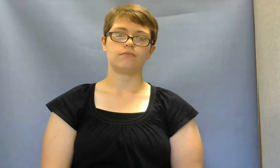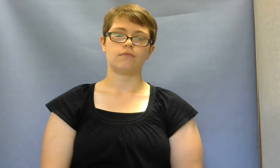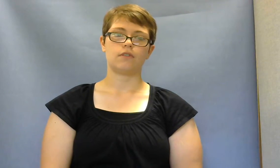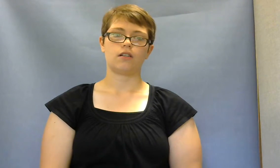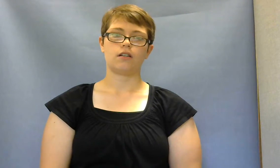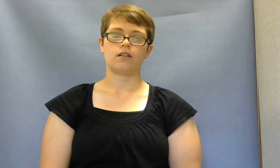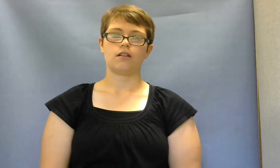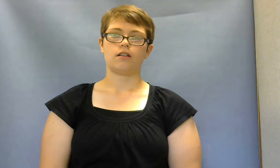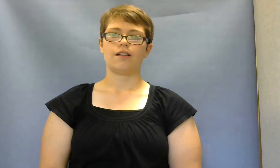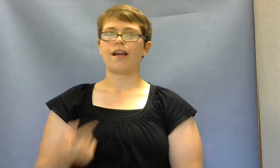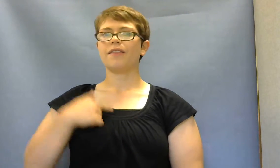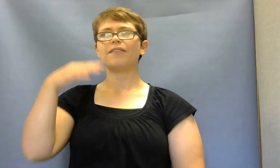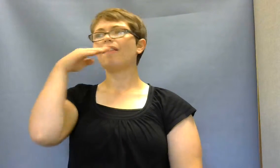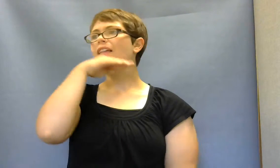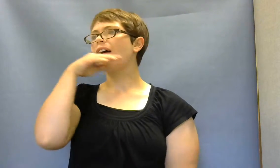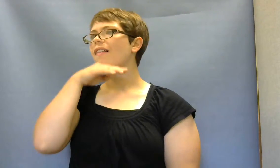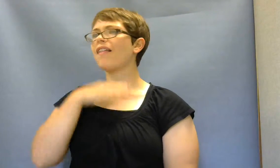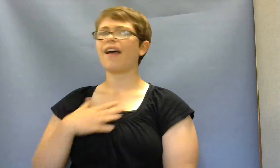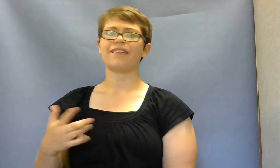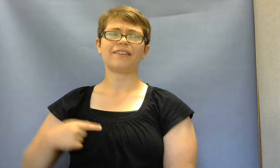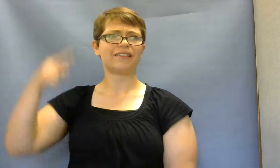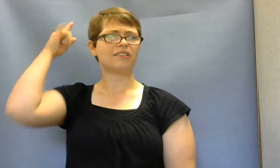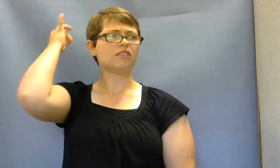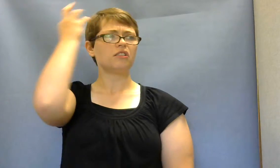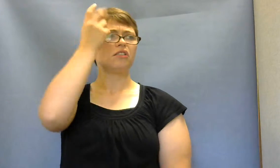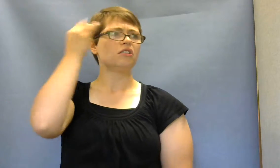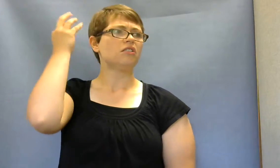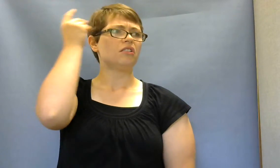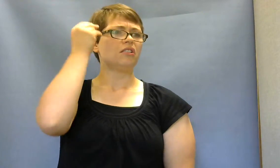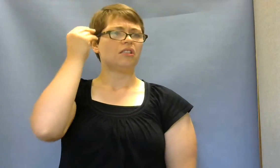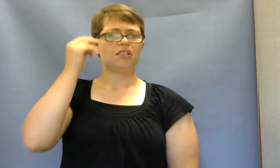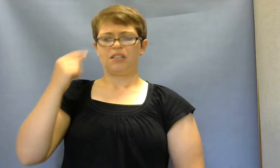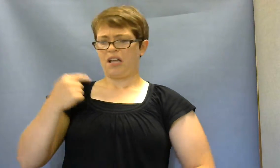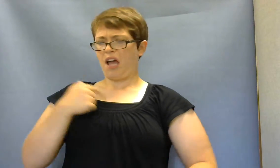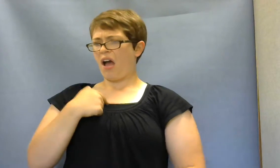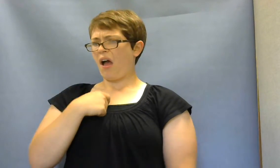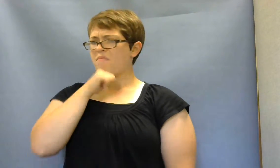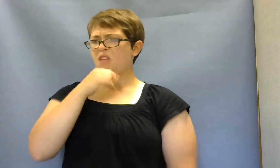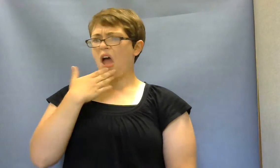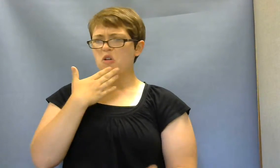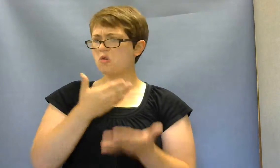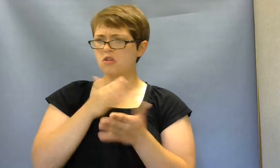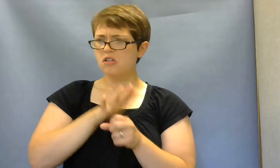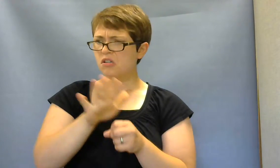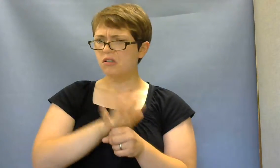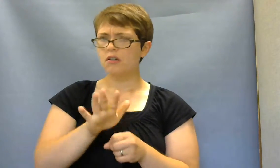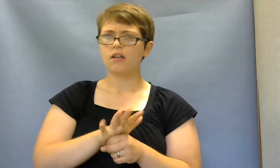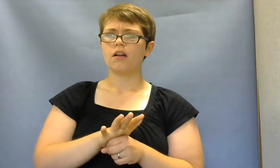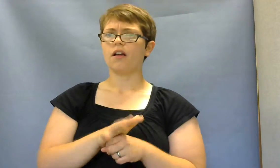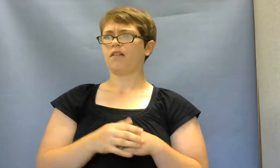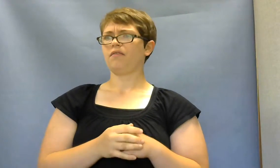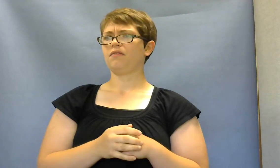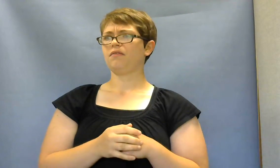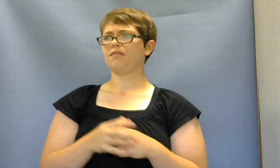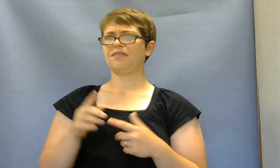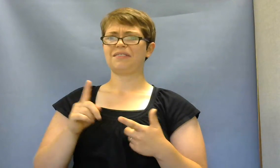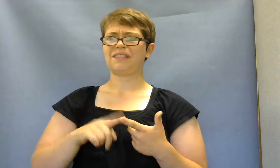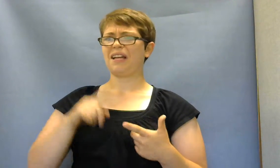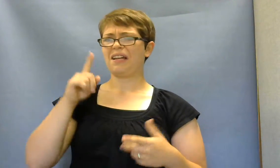Nick, just give up. Nick, you're never going to get a job. You won't get married. You can't even hold your wife's hand. What kind of a father are you